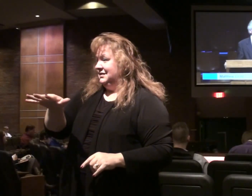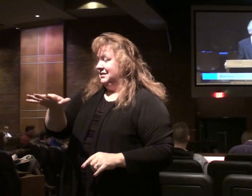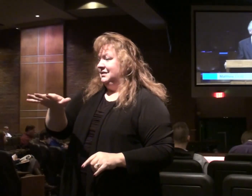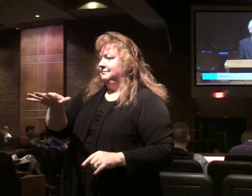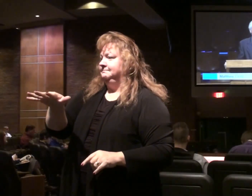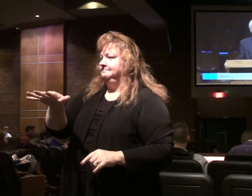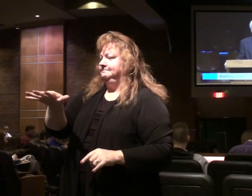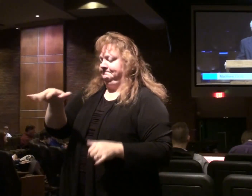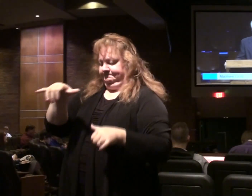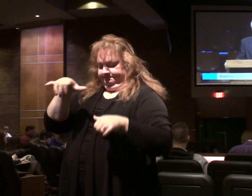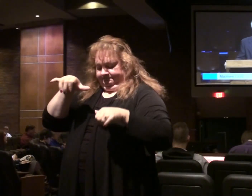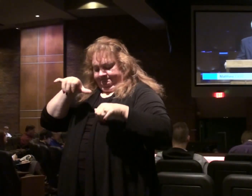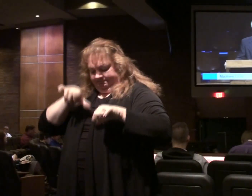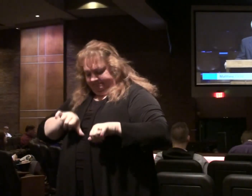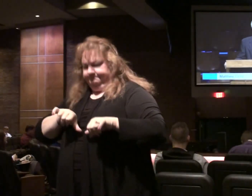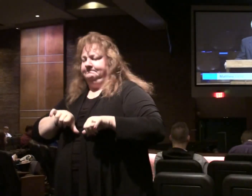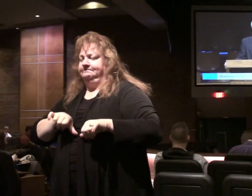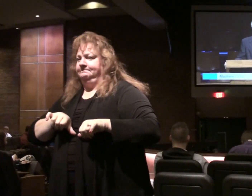has rejected him.